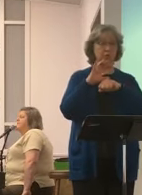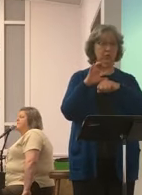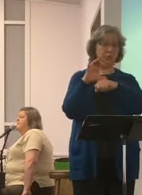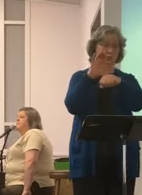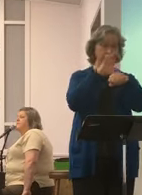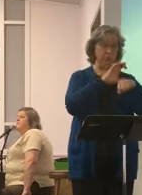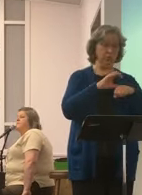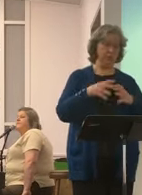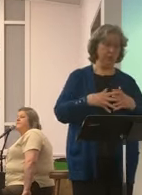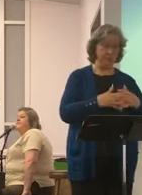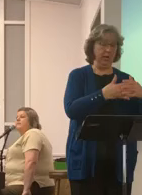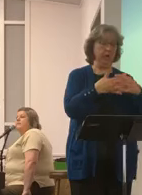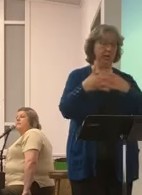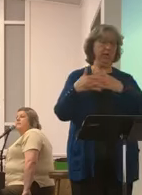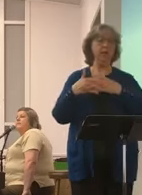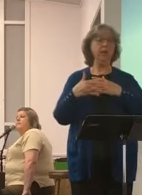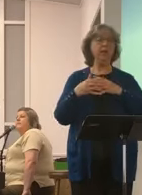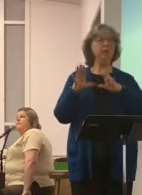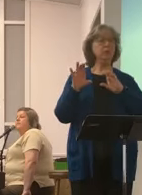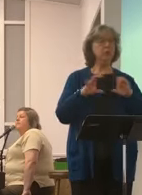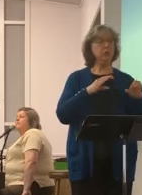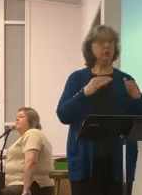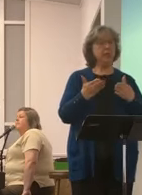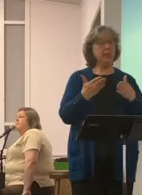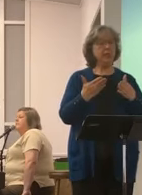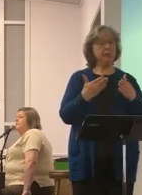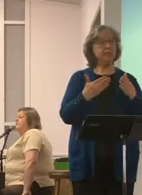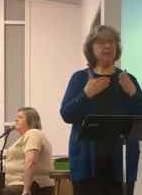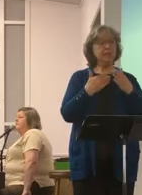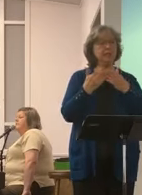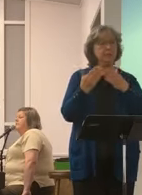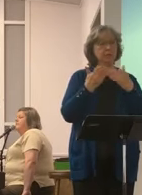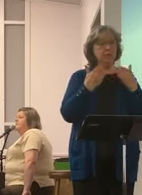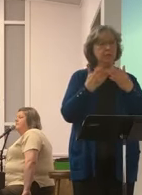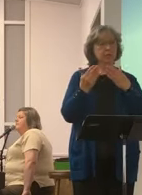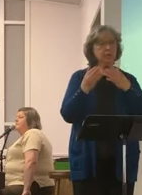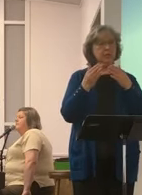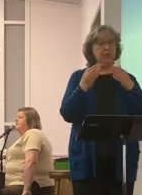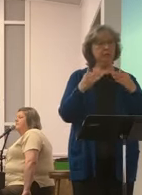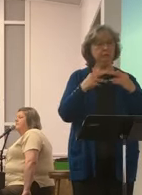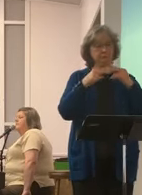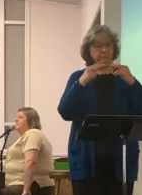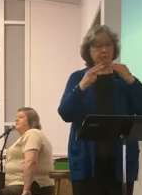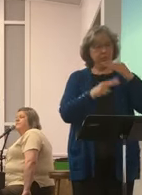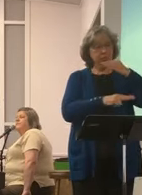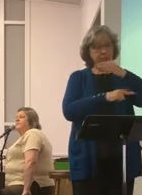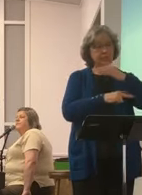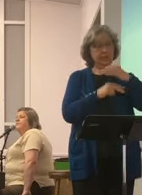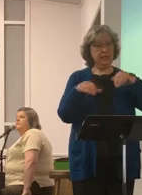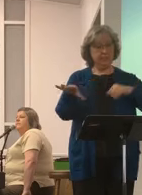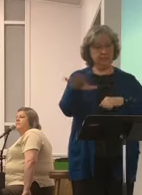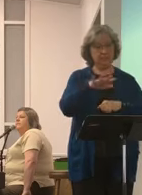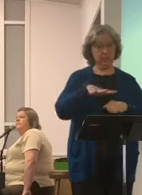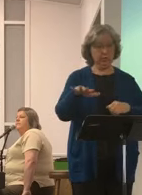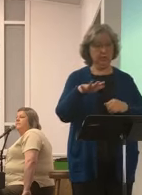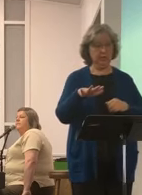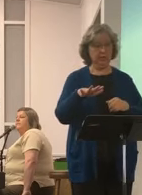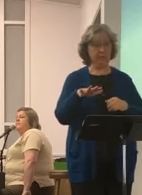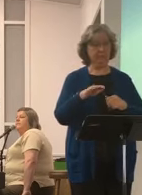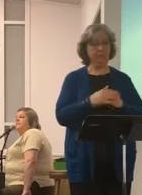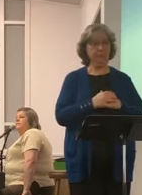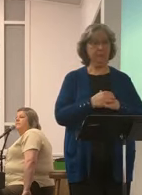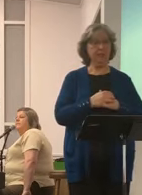country and across the world and do things to build bridges into our community. All over the world and all of our country, churches and